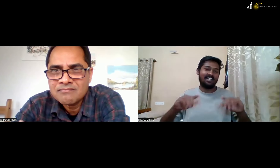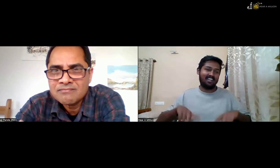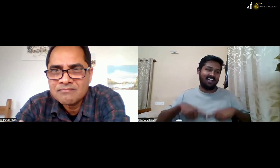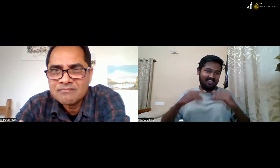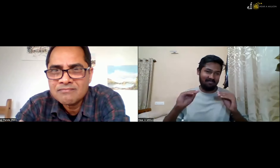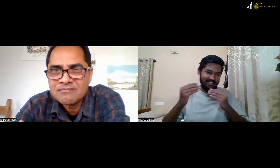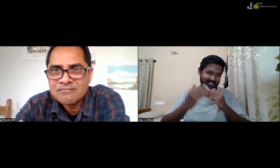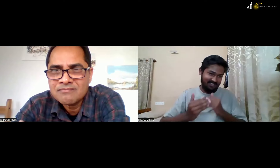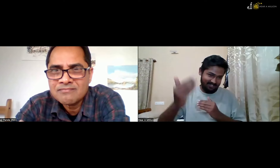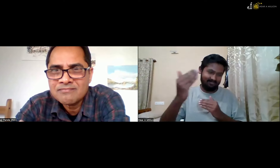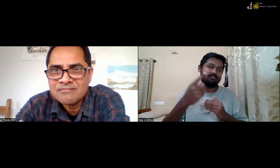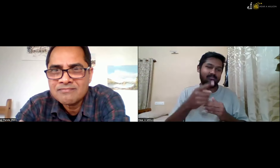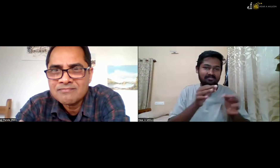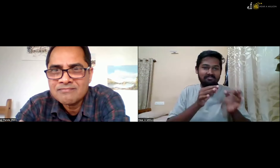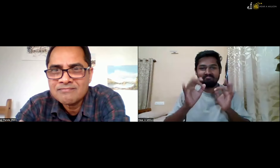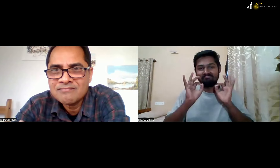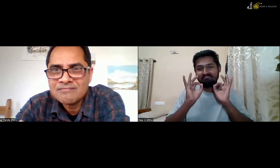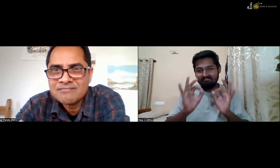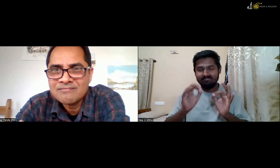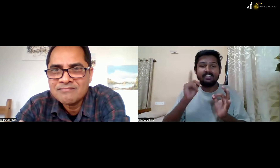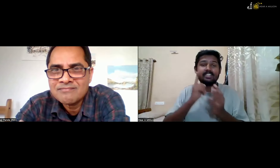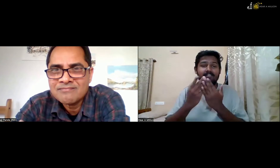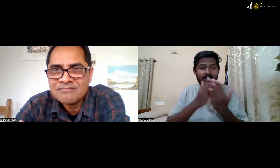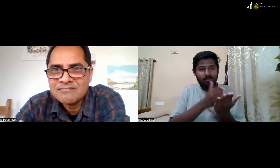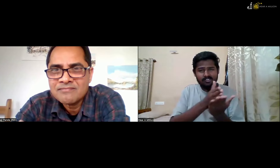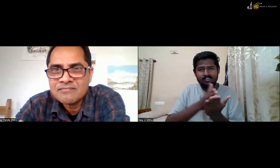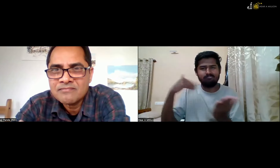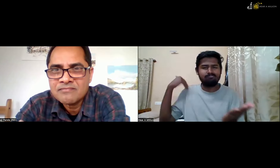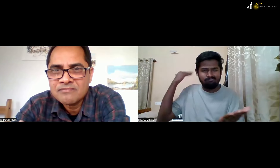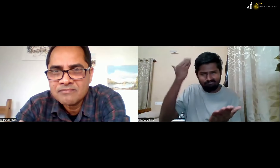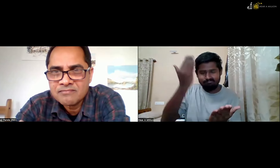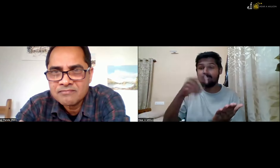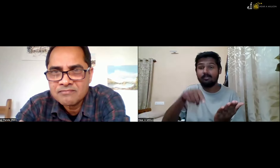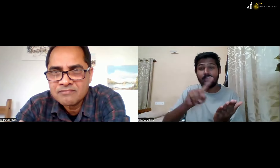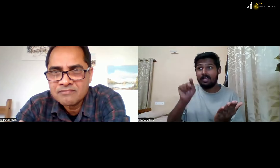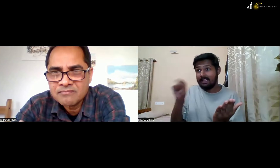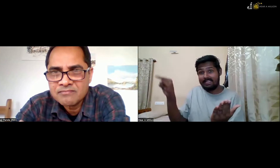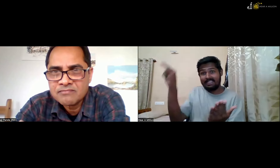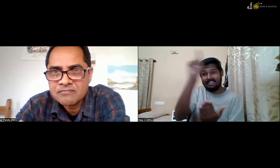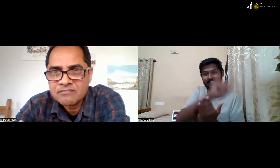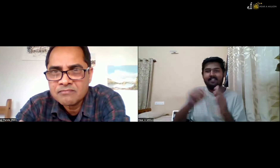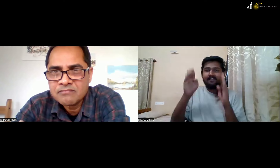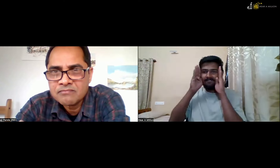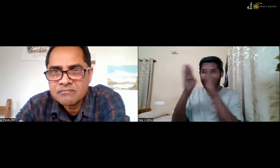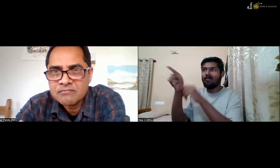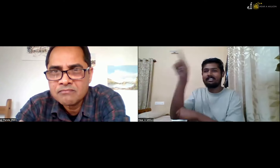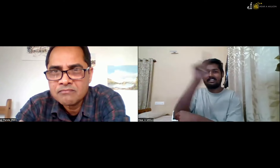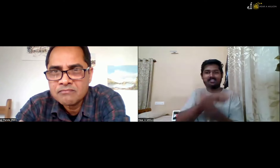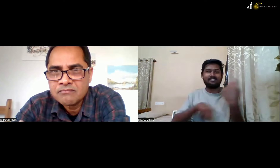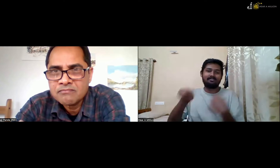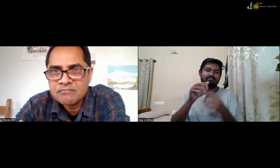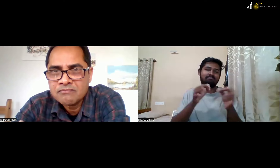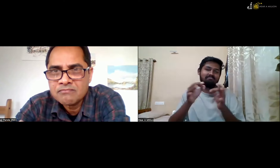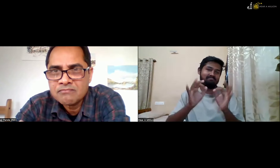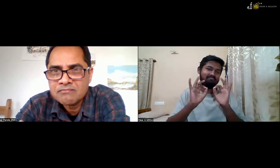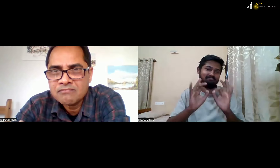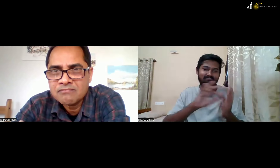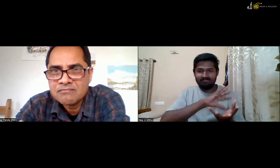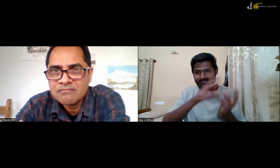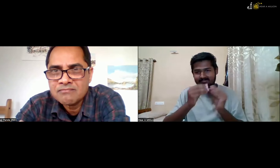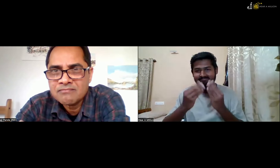would understand what's actually we can do much better for deaf people, deaf children's life. So we have